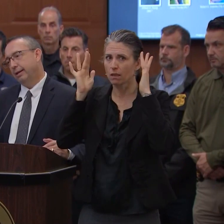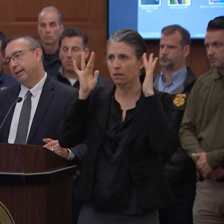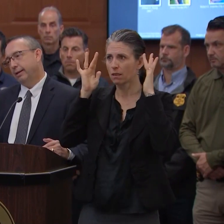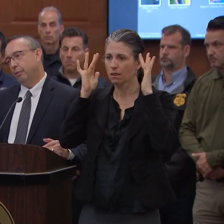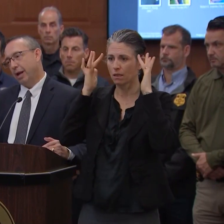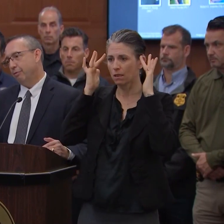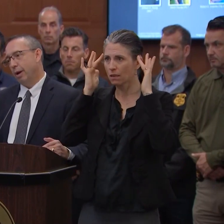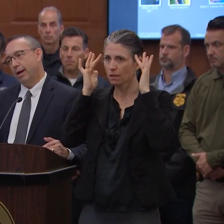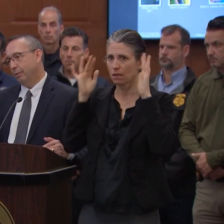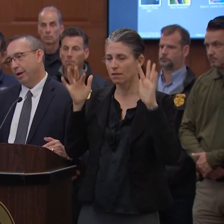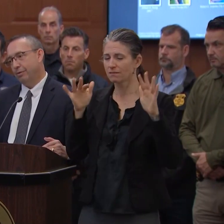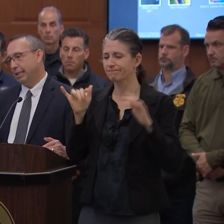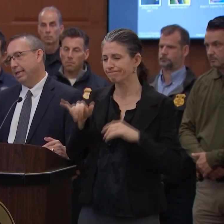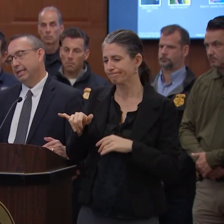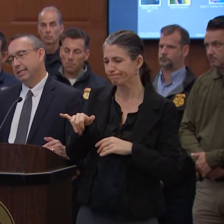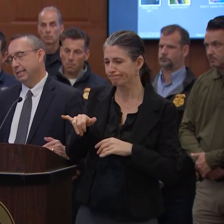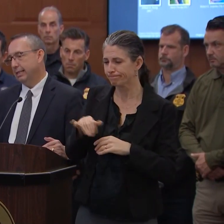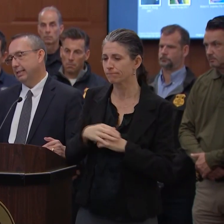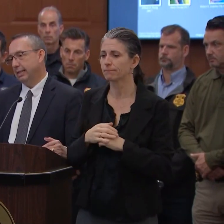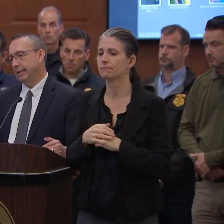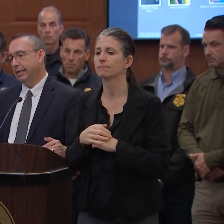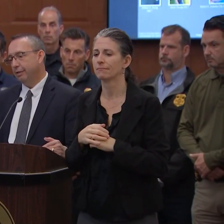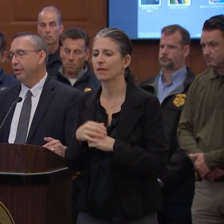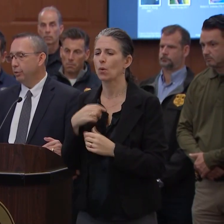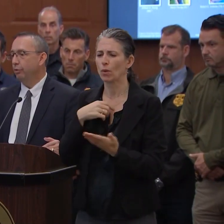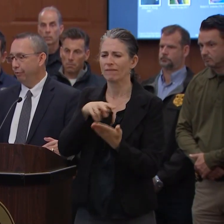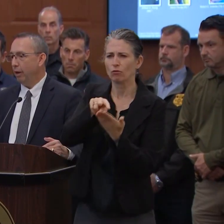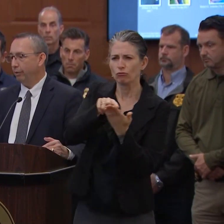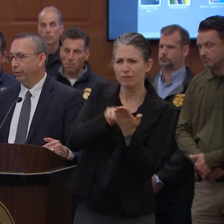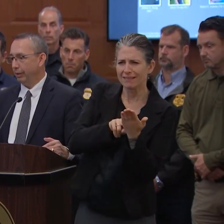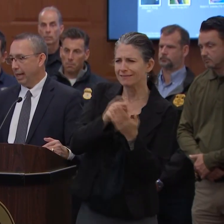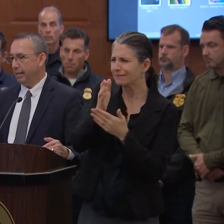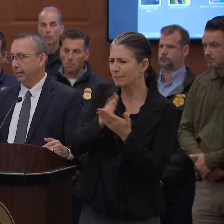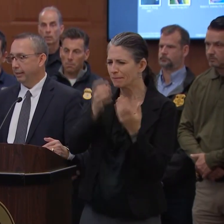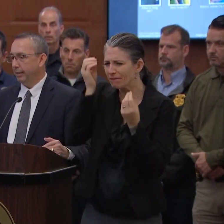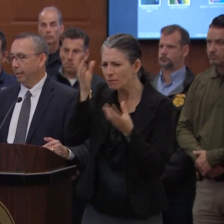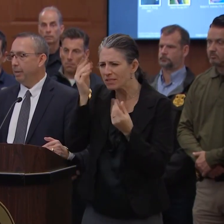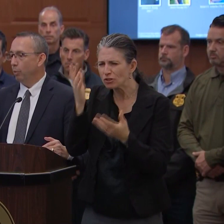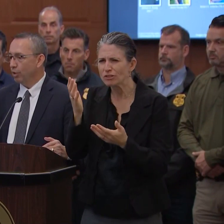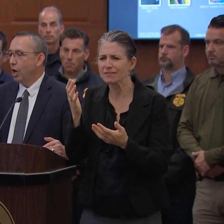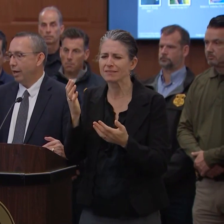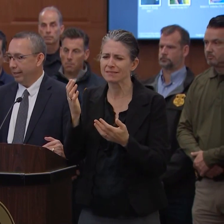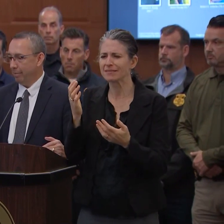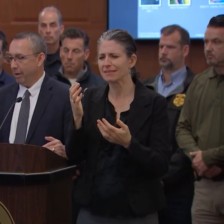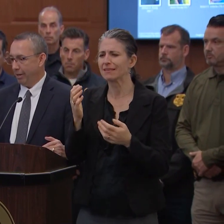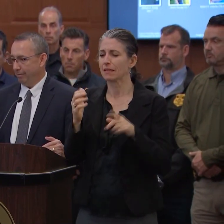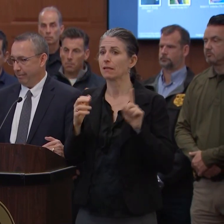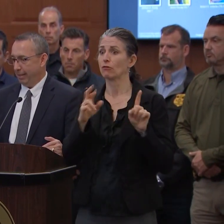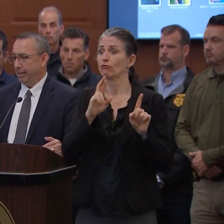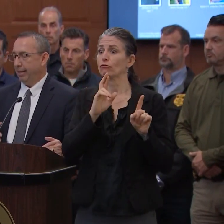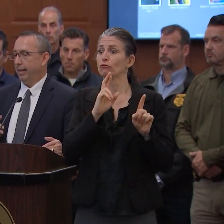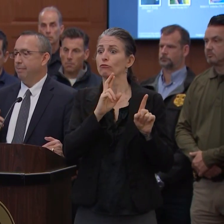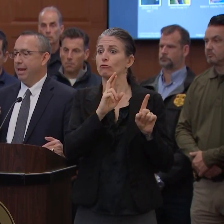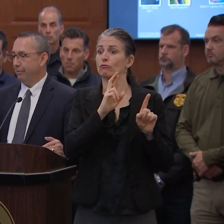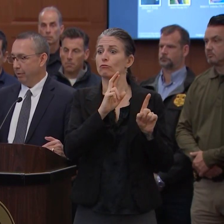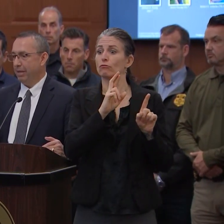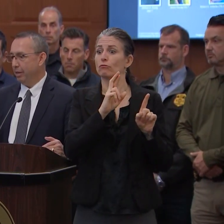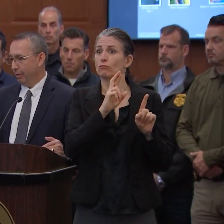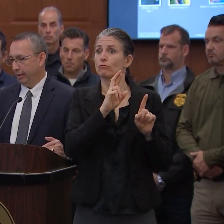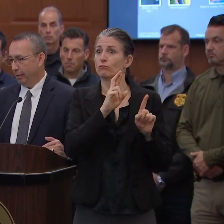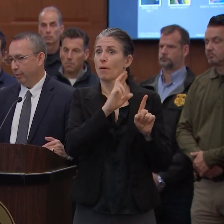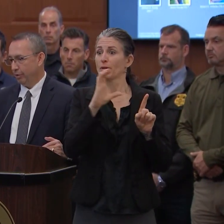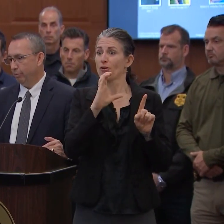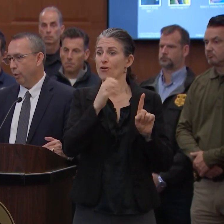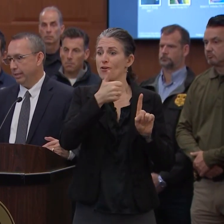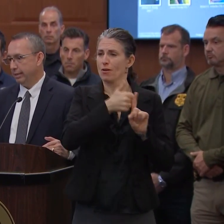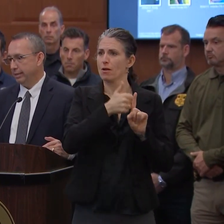think what I've read and what I've seen is that the individual felt like people were talking about him. It may even appear